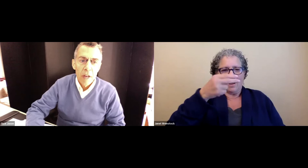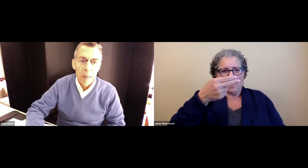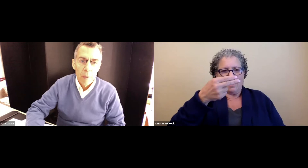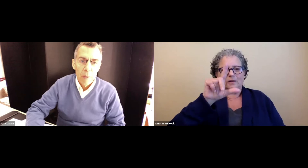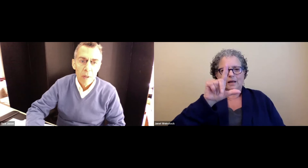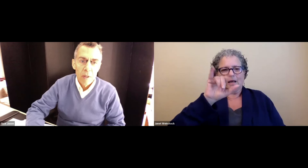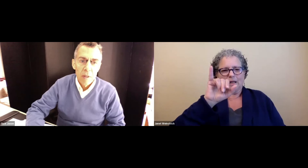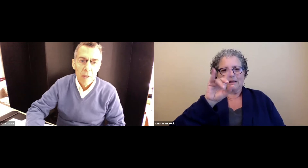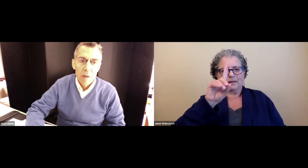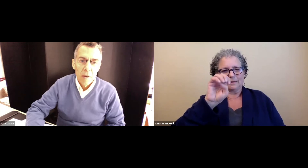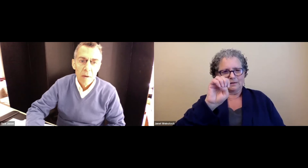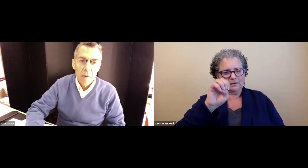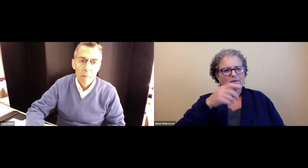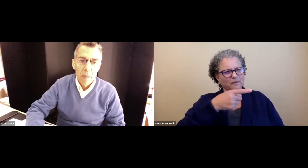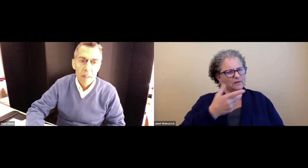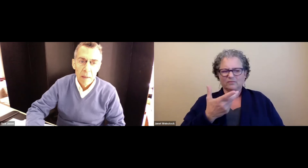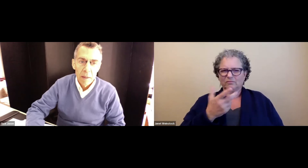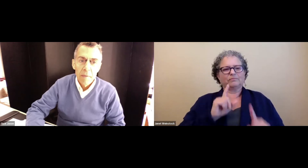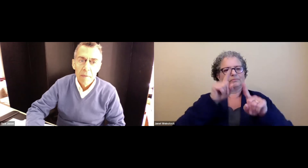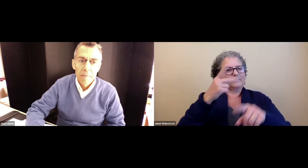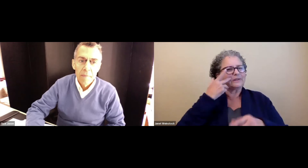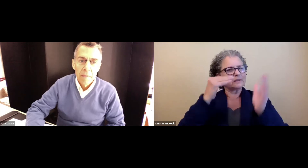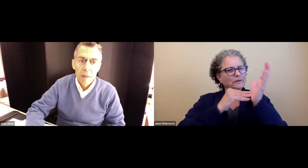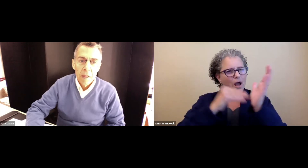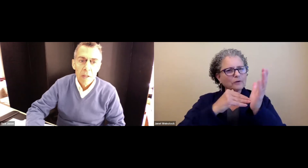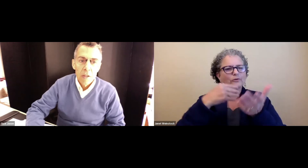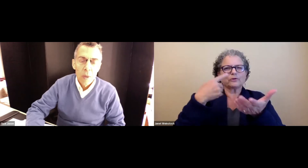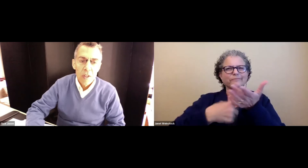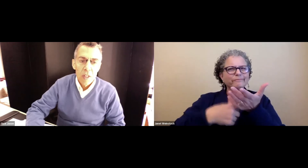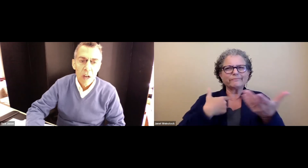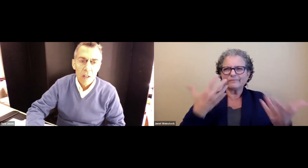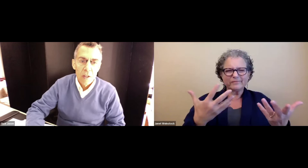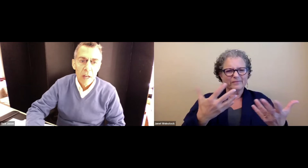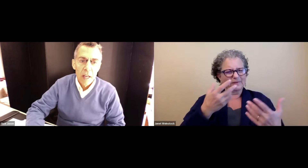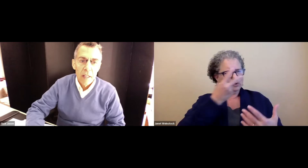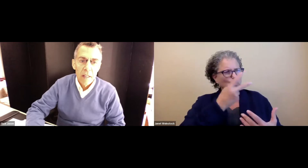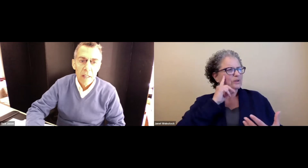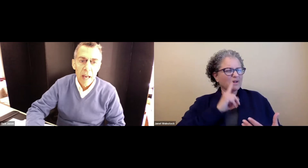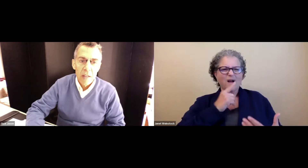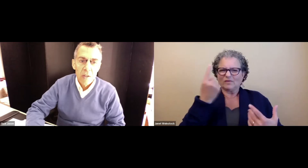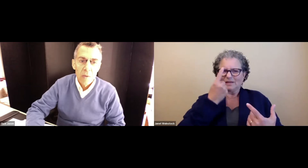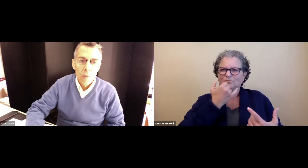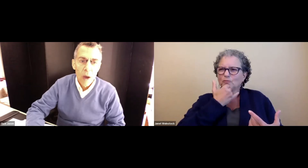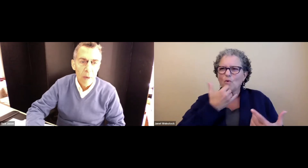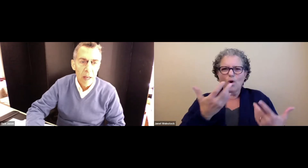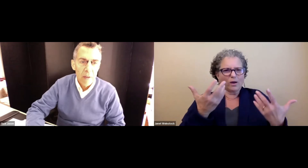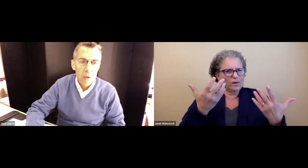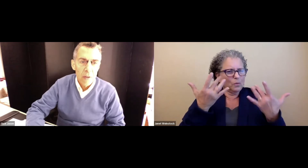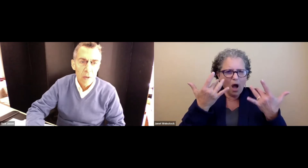way, was Mathilde. She went to see a doctor and asked, why would I have 2 deaf children? There's